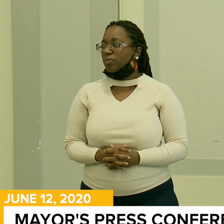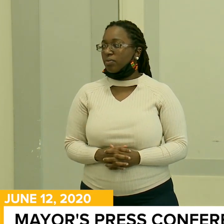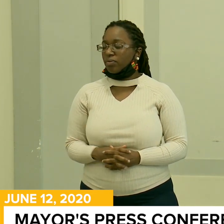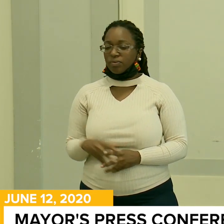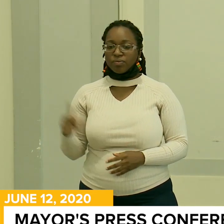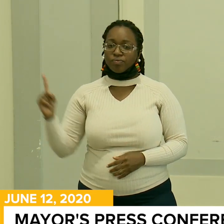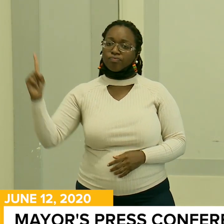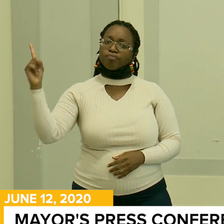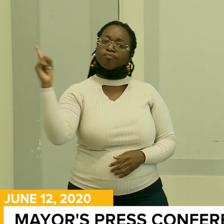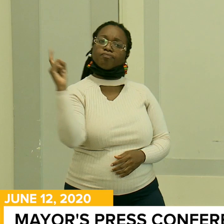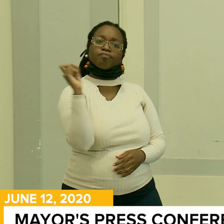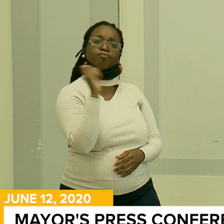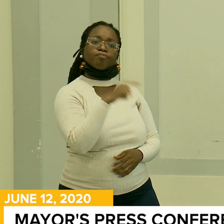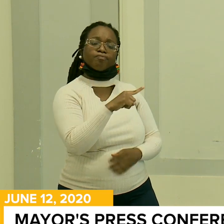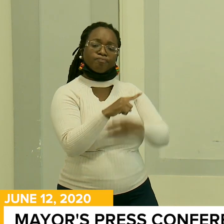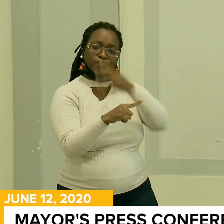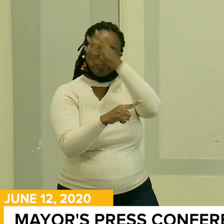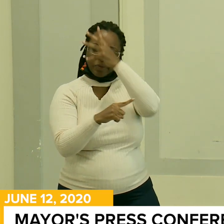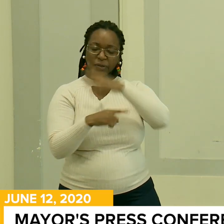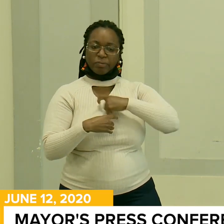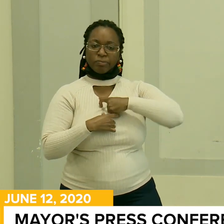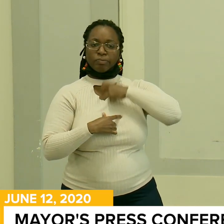I just had a question in regards to